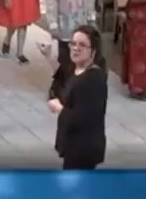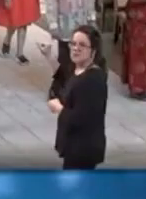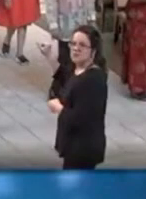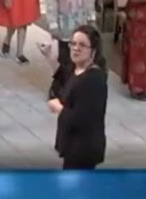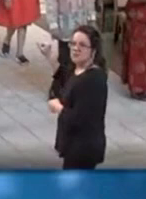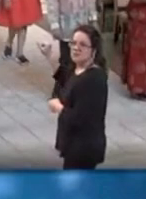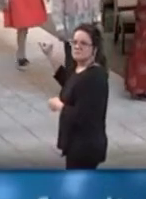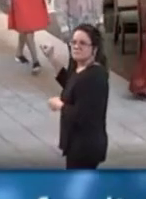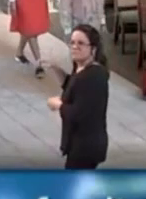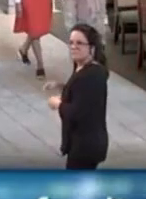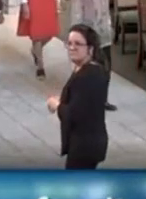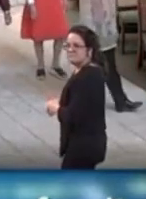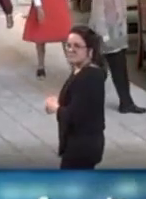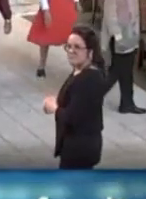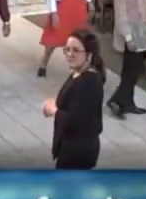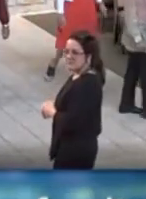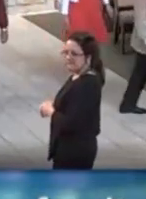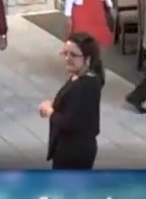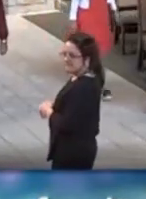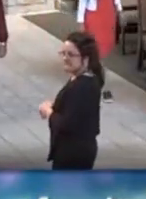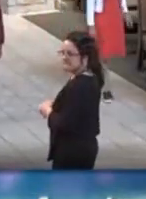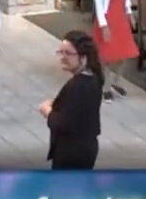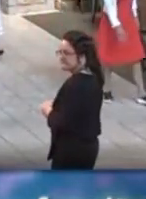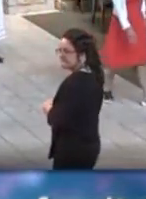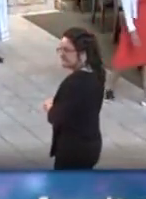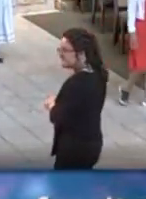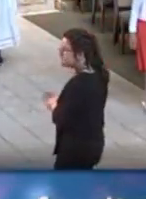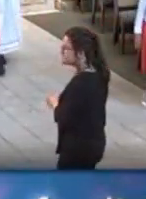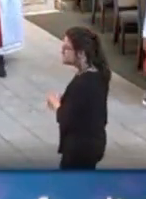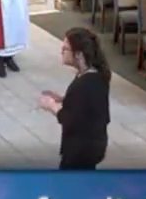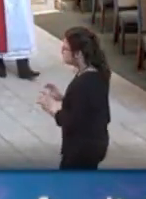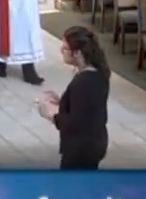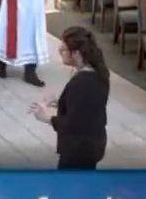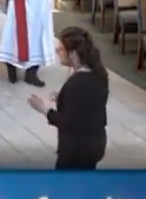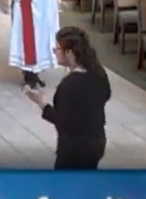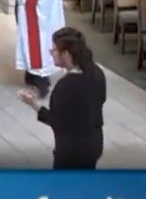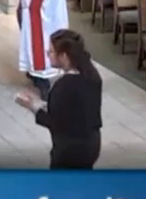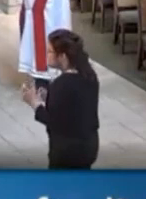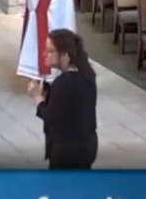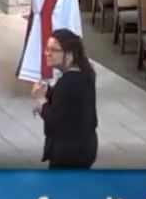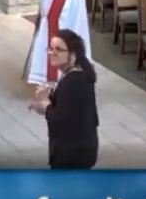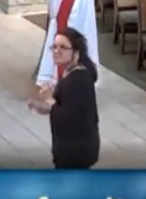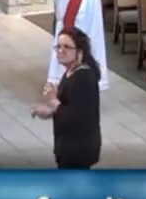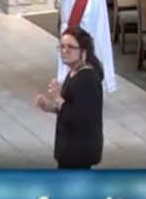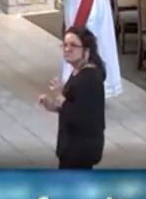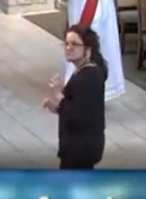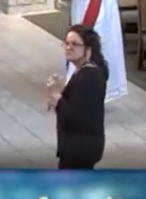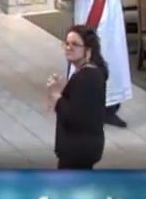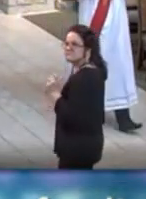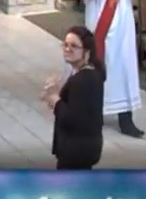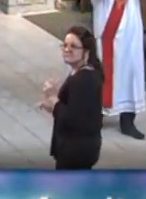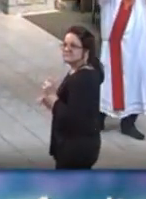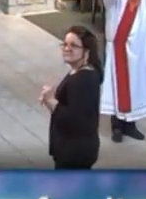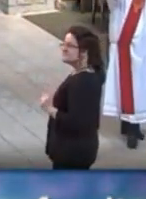fast forwarding here and watch a procession. Watch the priest in the back right there. He's high-fiving the kids in the procession into the